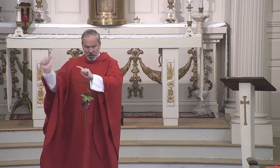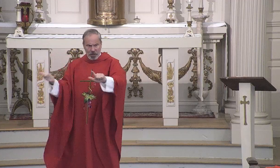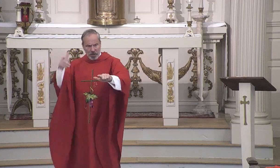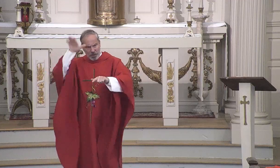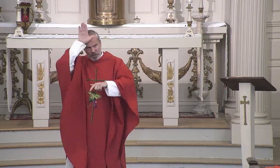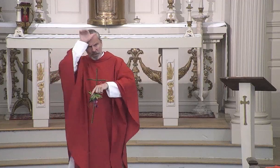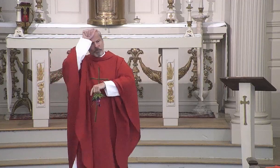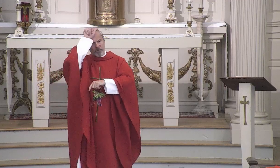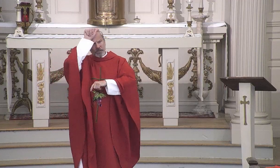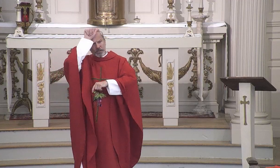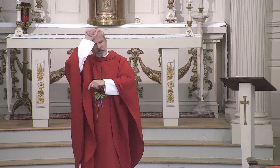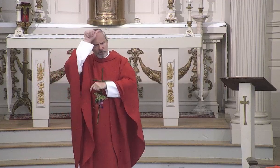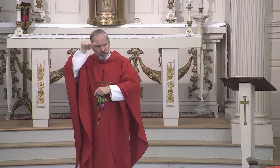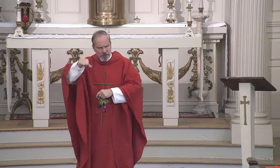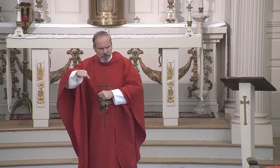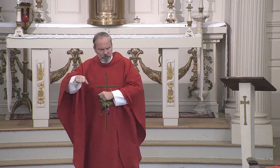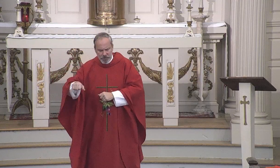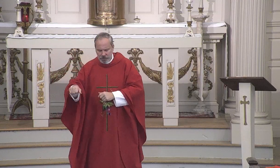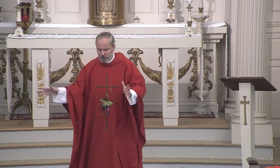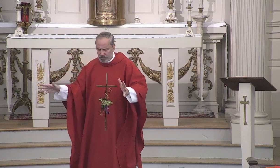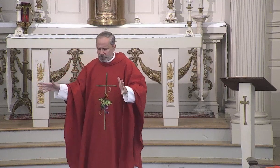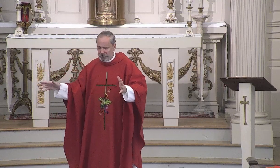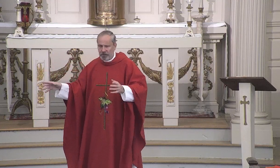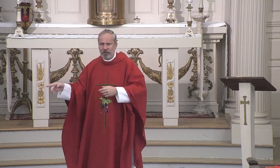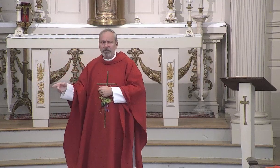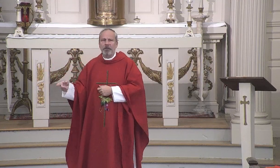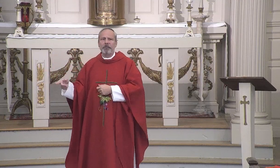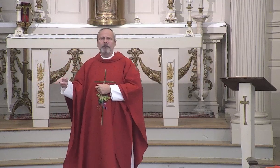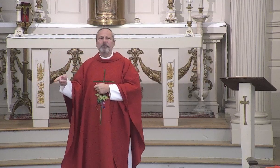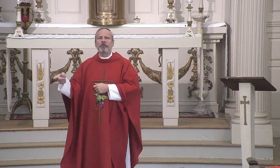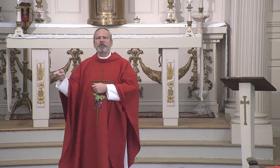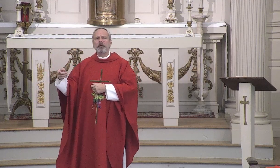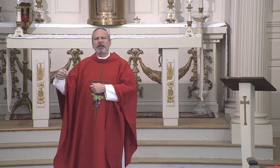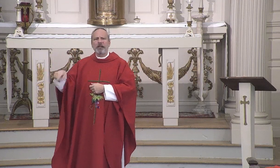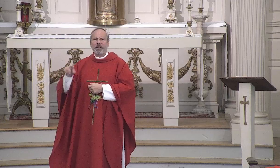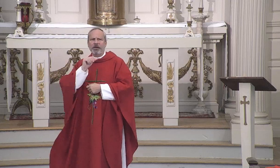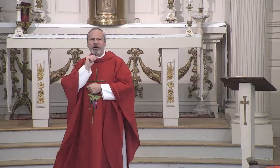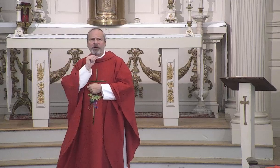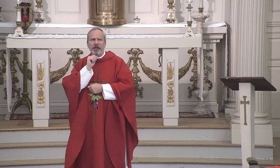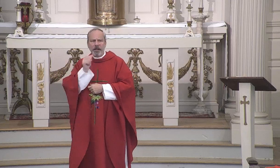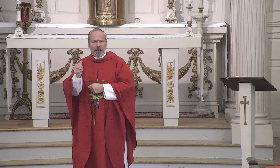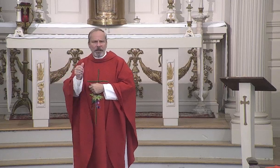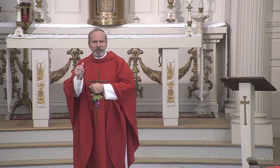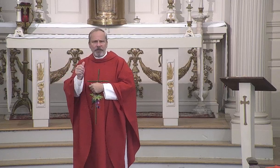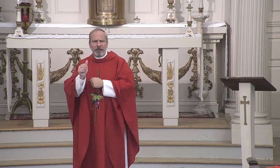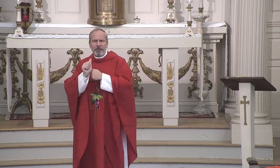He labels them all obstinate,